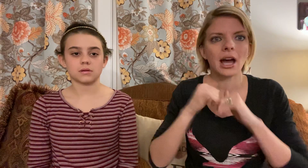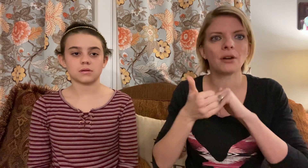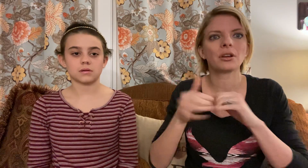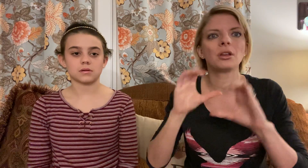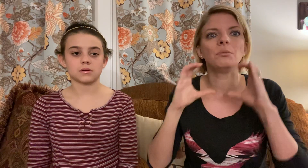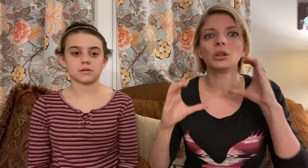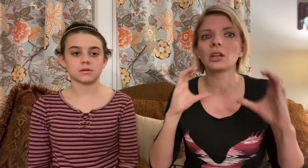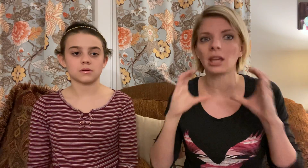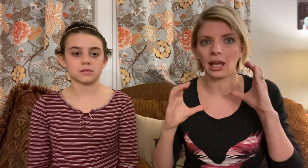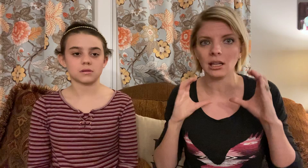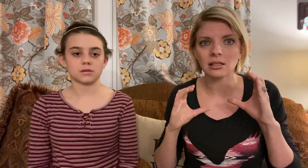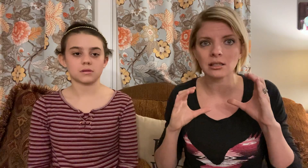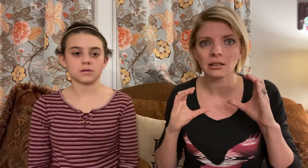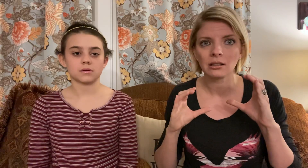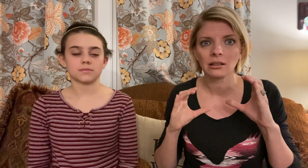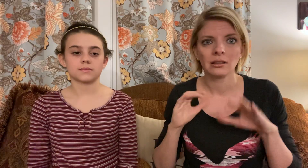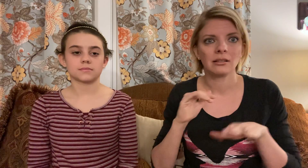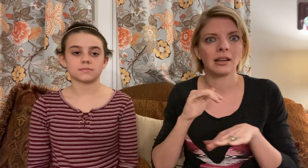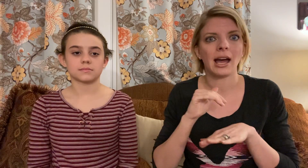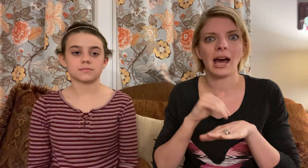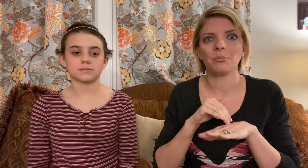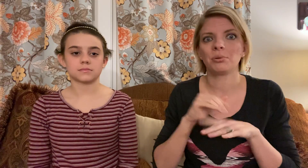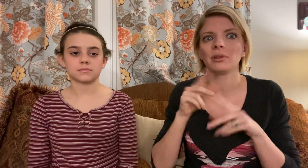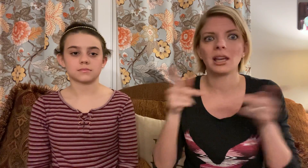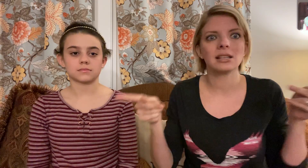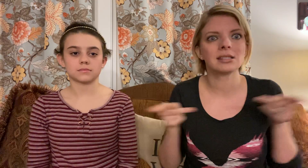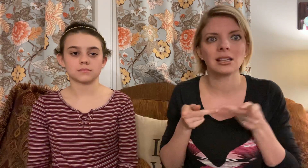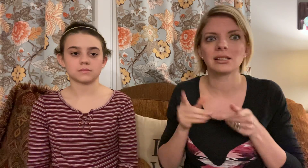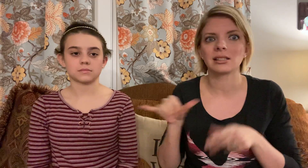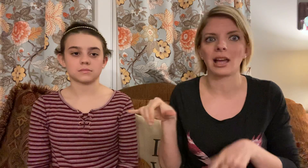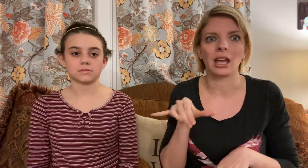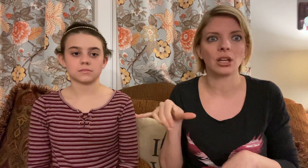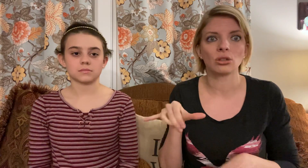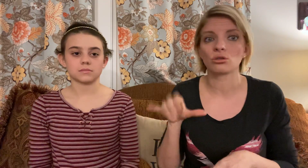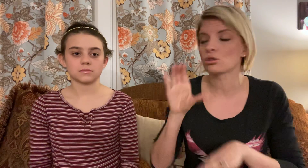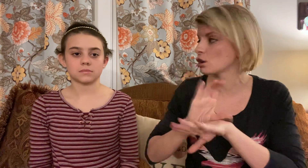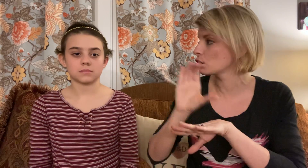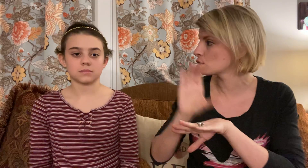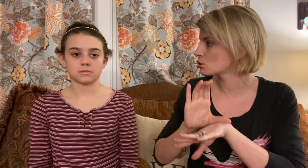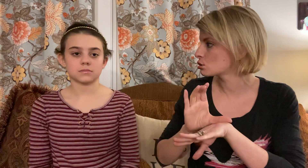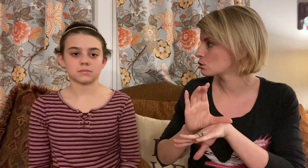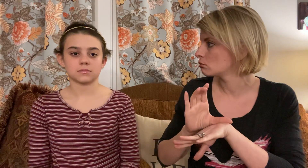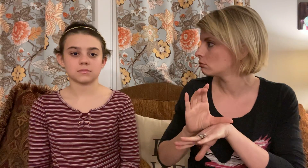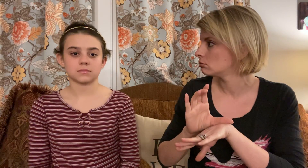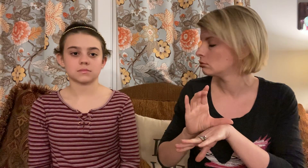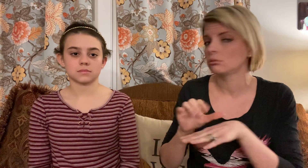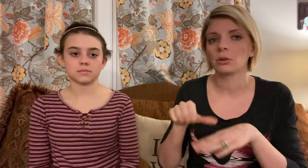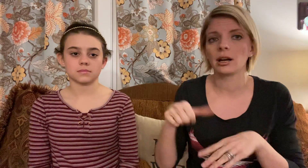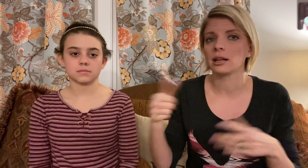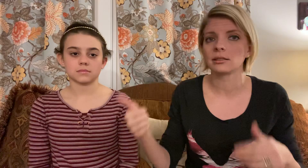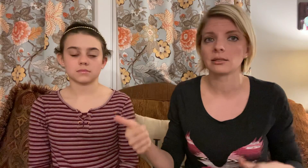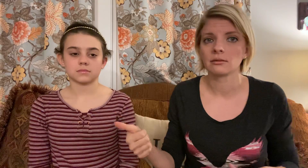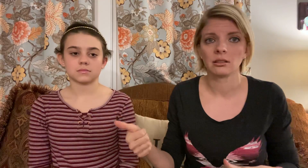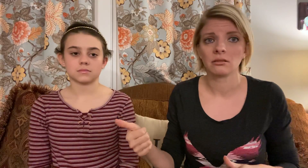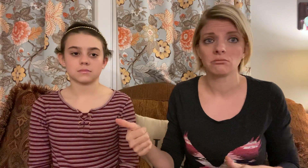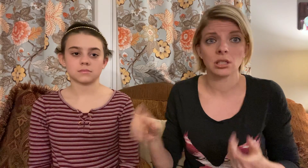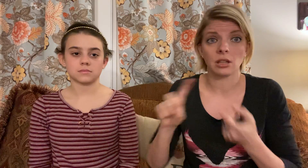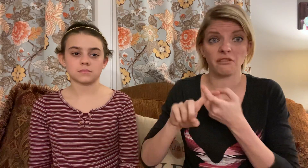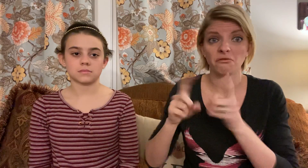to communicate at places like church. Where else? Just our